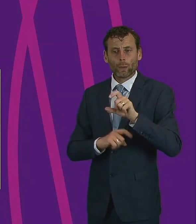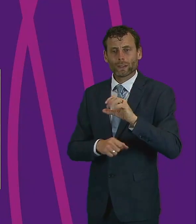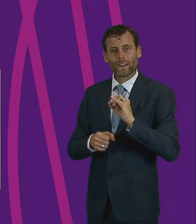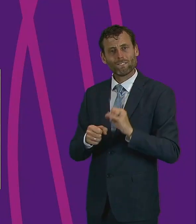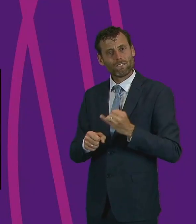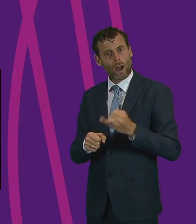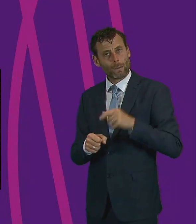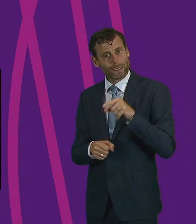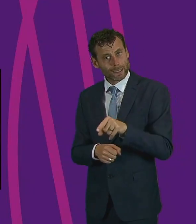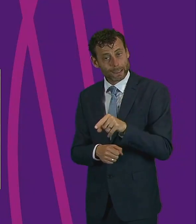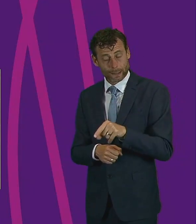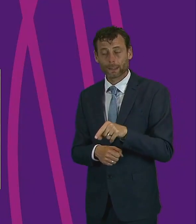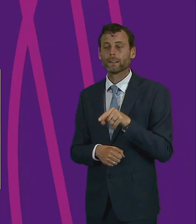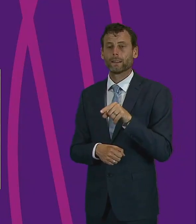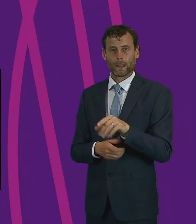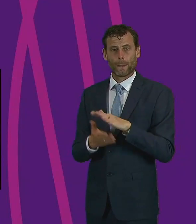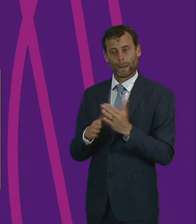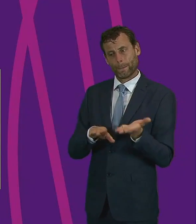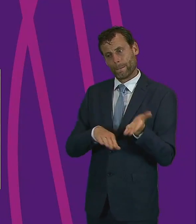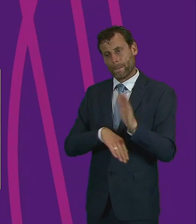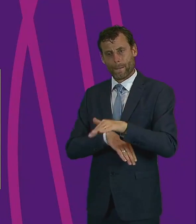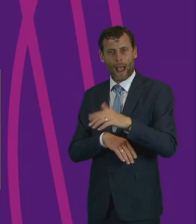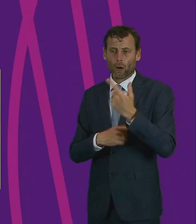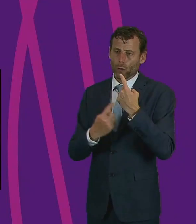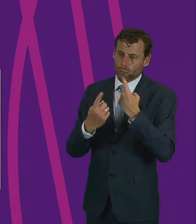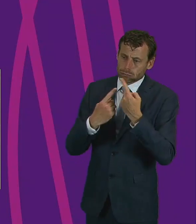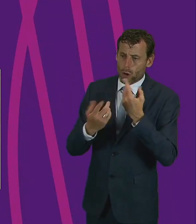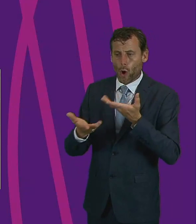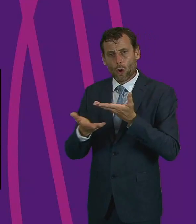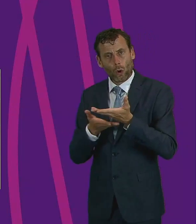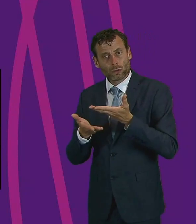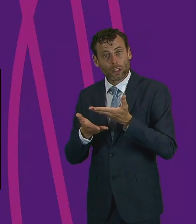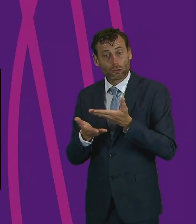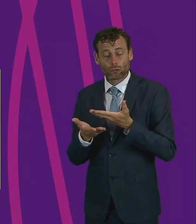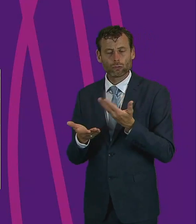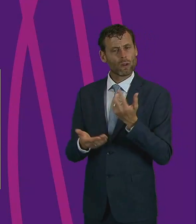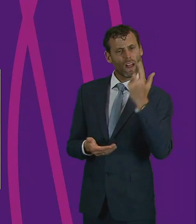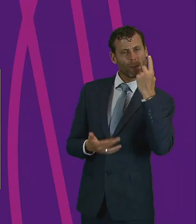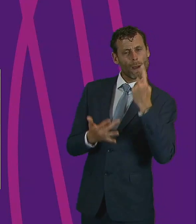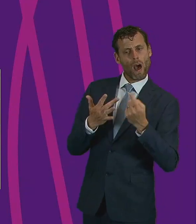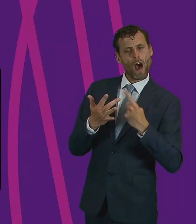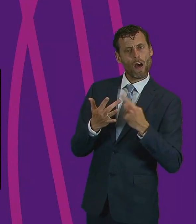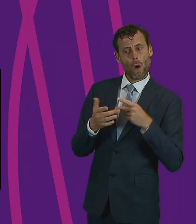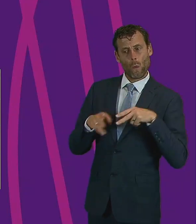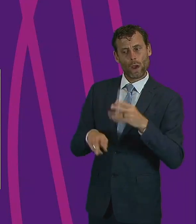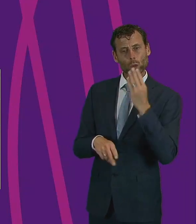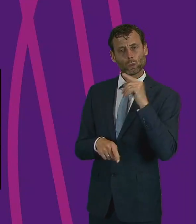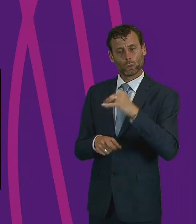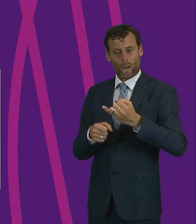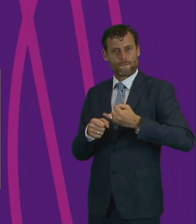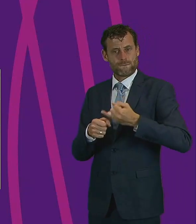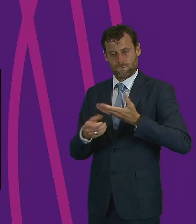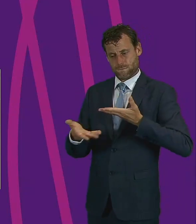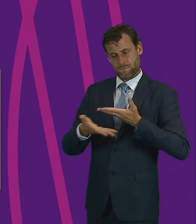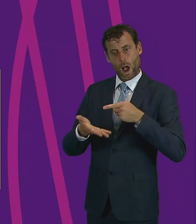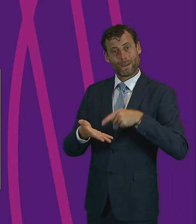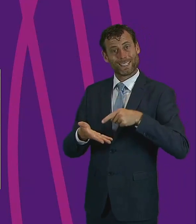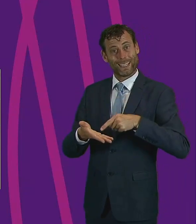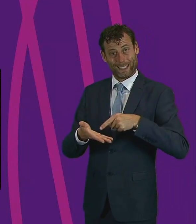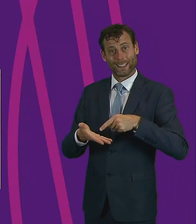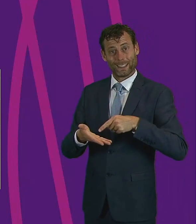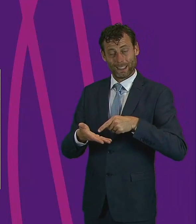including consultations and exploring what other care they can safely support that was previously undertaken by other